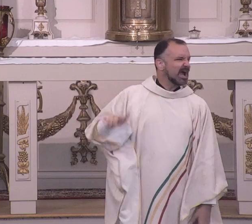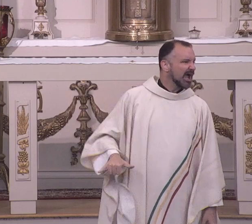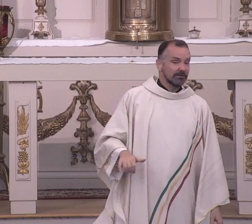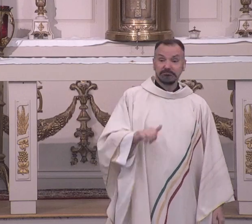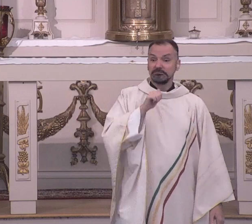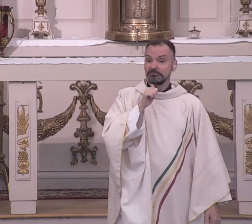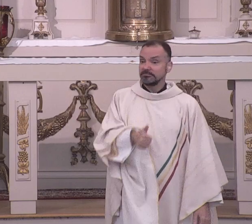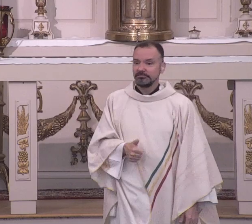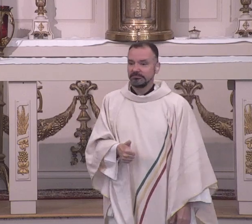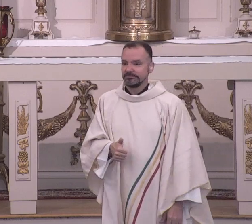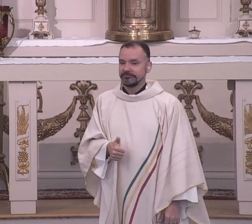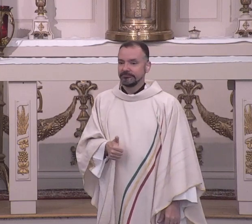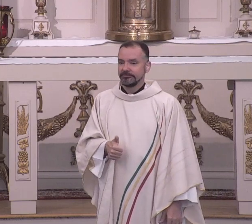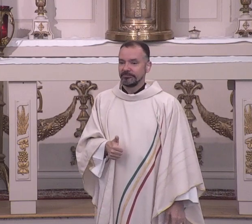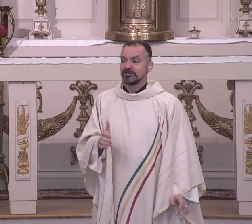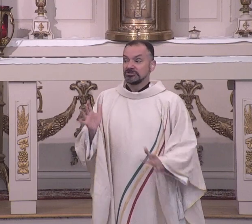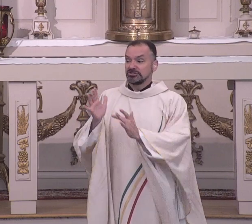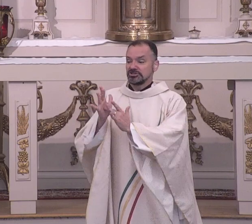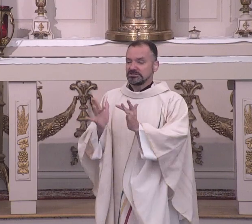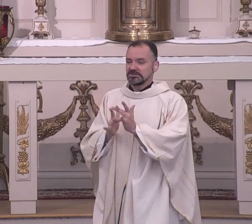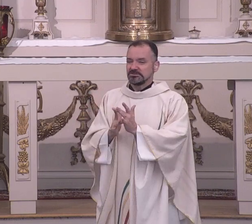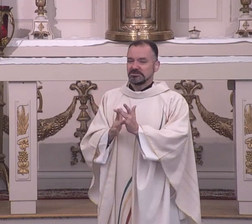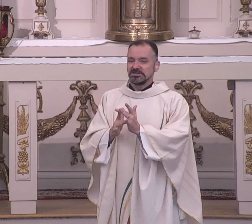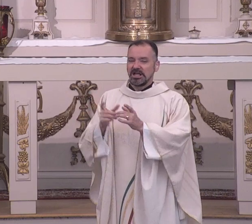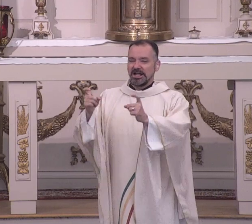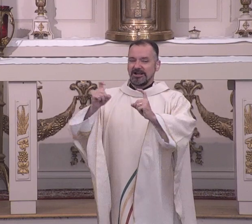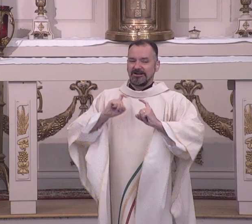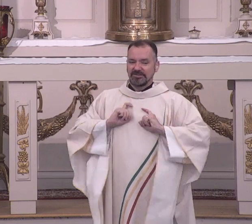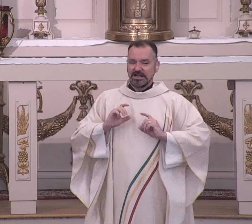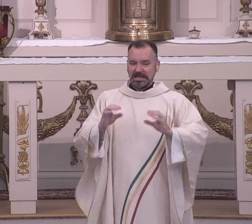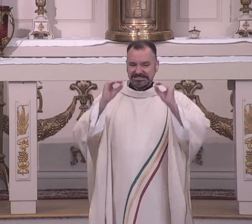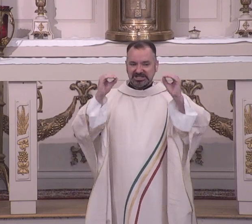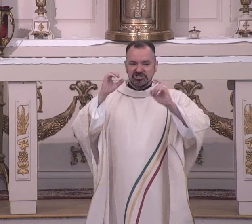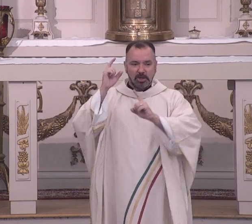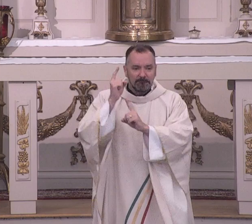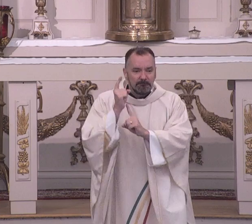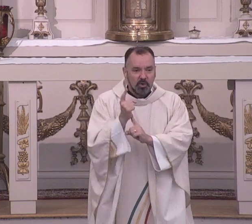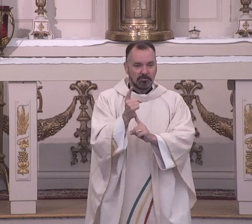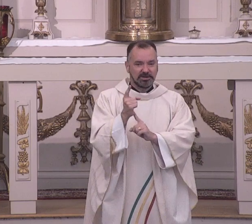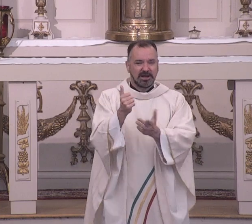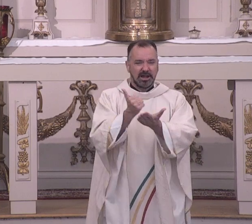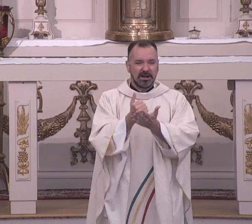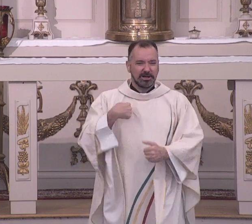ignore. We can't excuse ourselves from that.